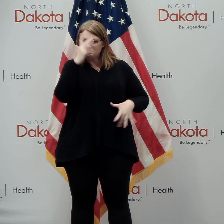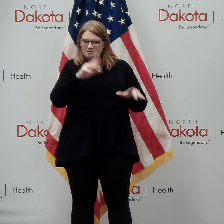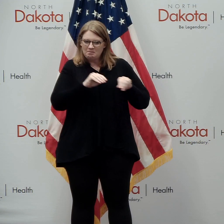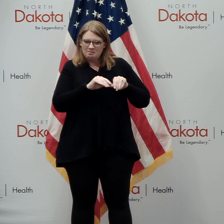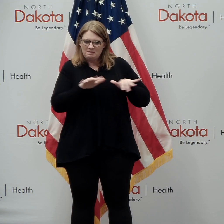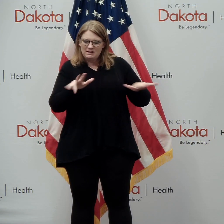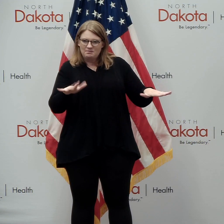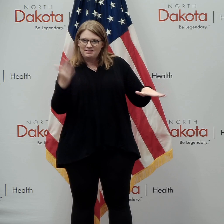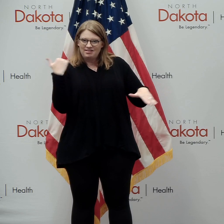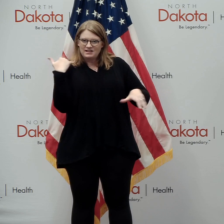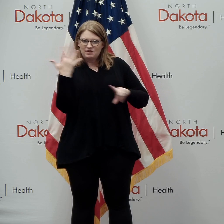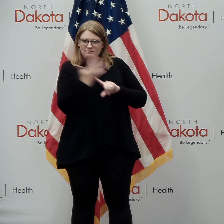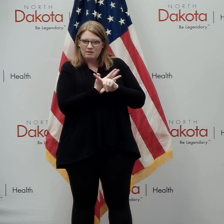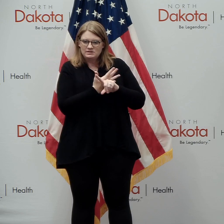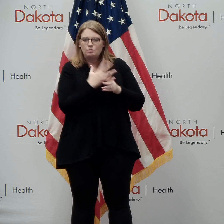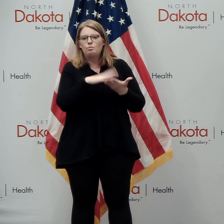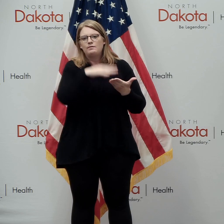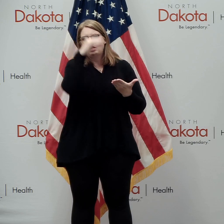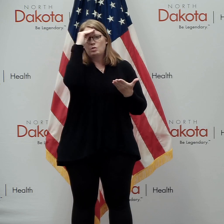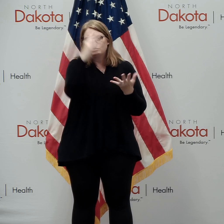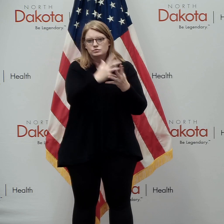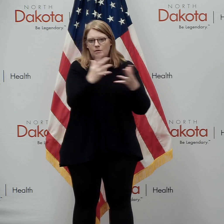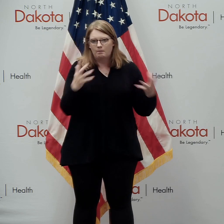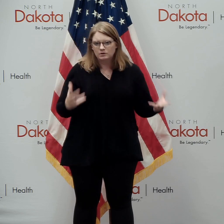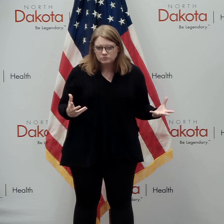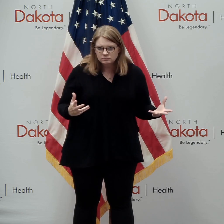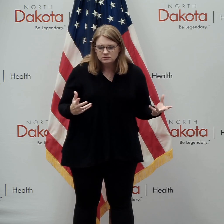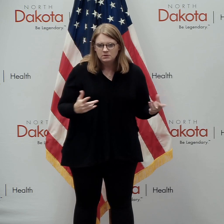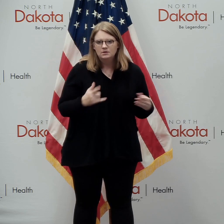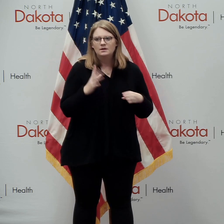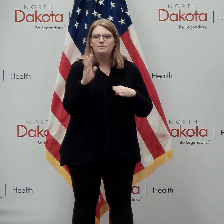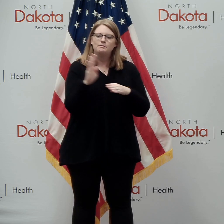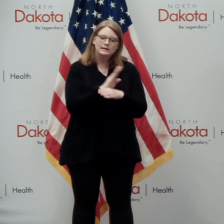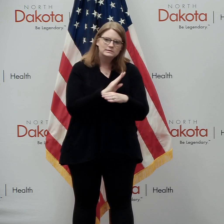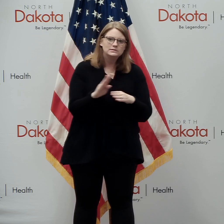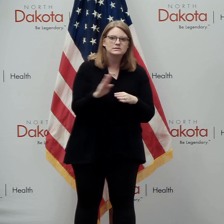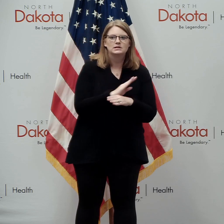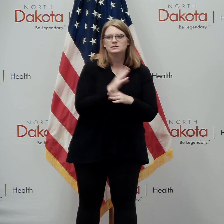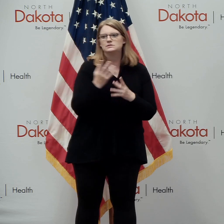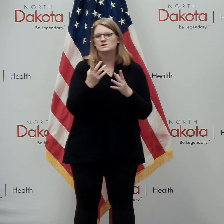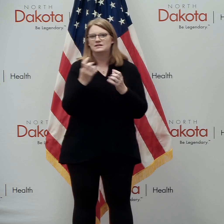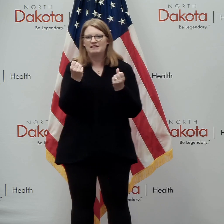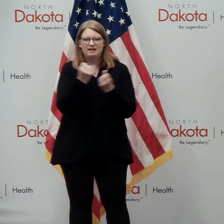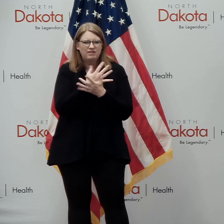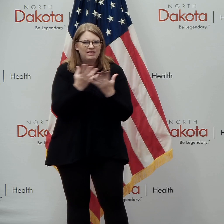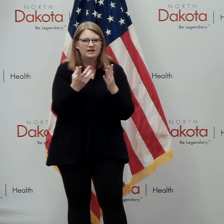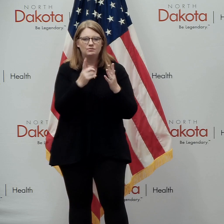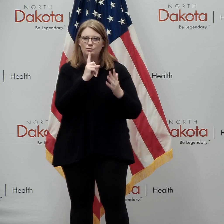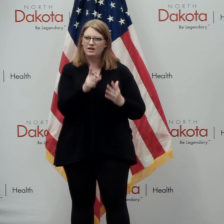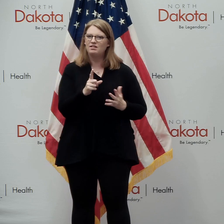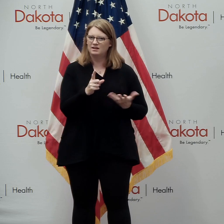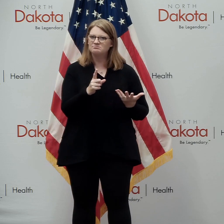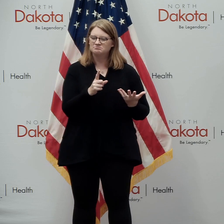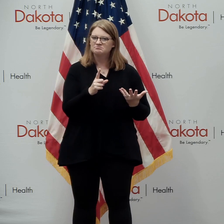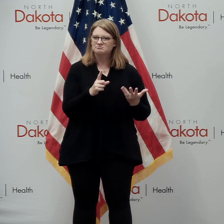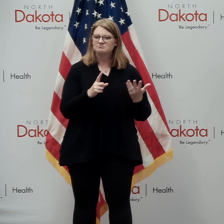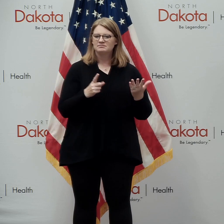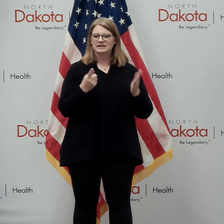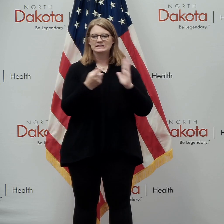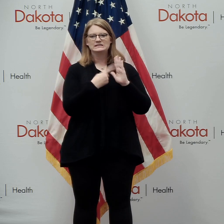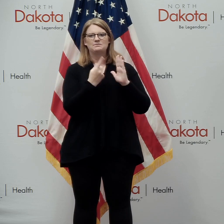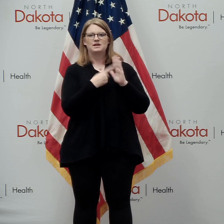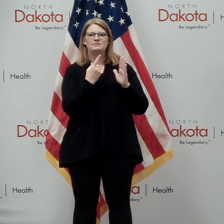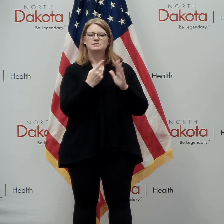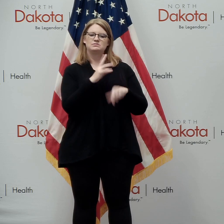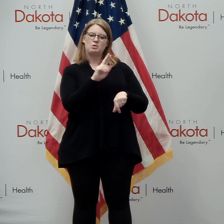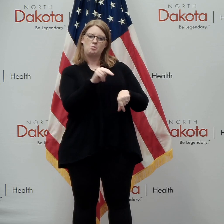last 5 months. And business entrepreneurs and innovators are showing us that sometimes the new normal